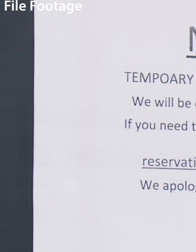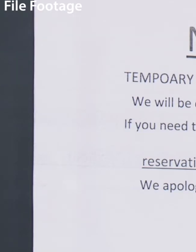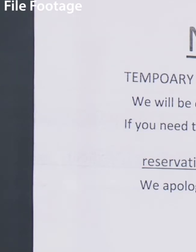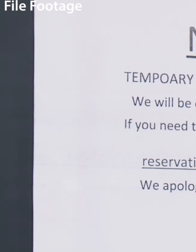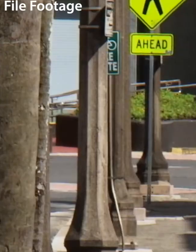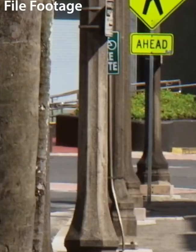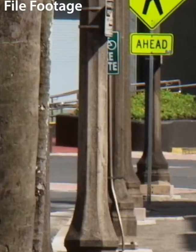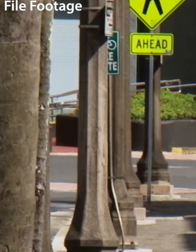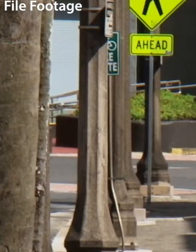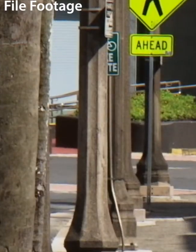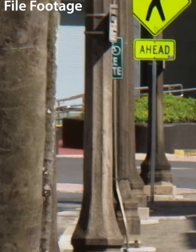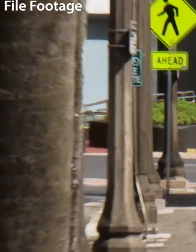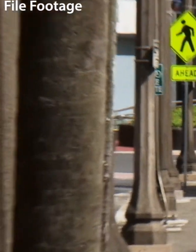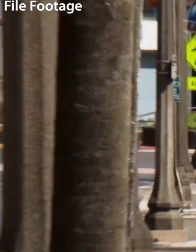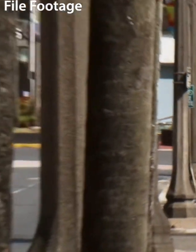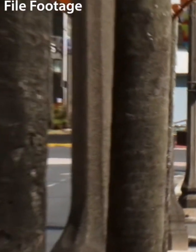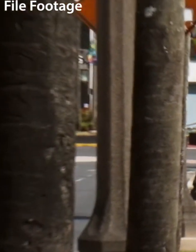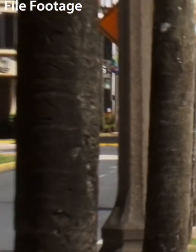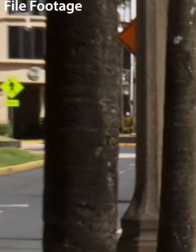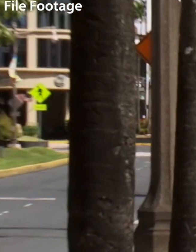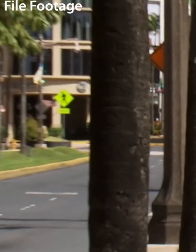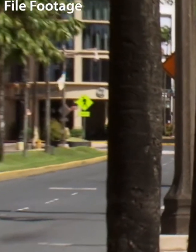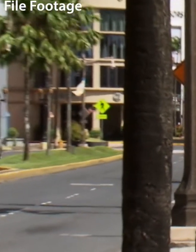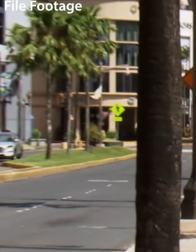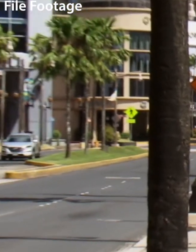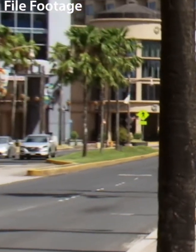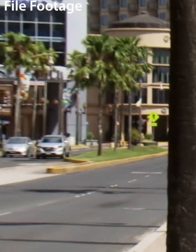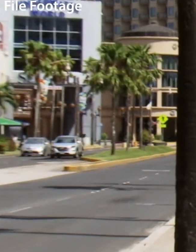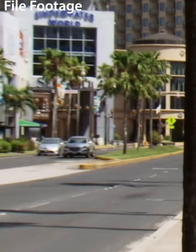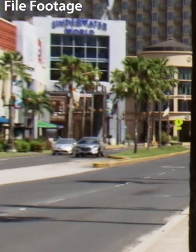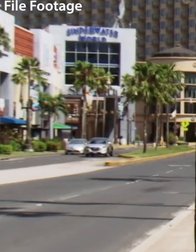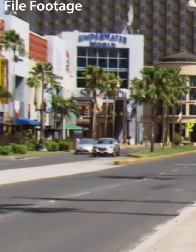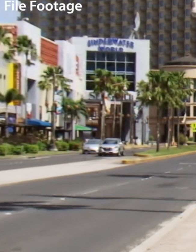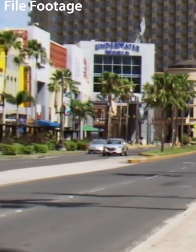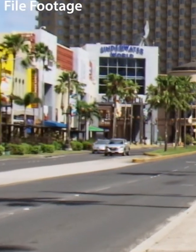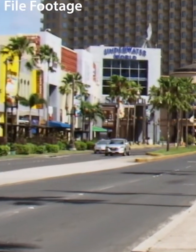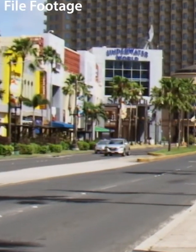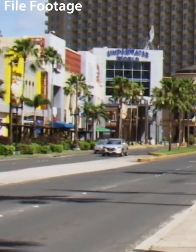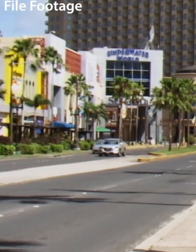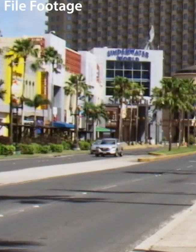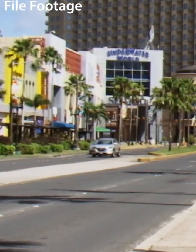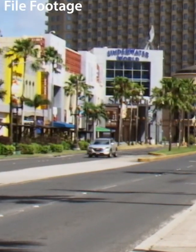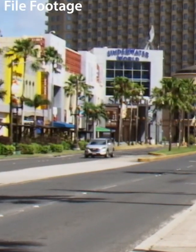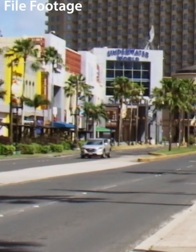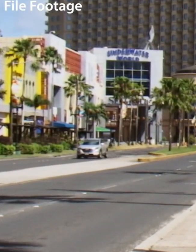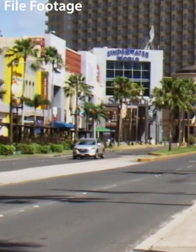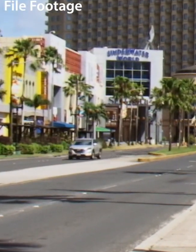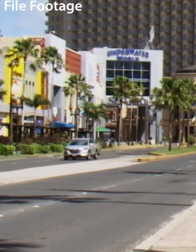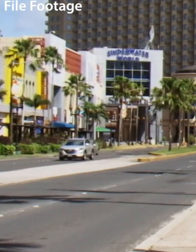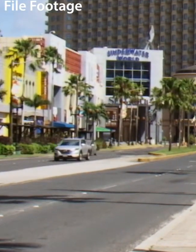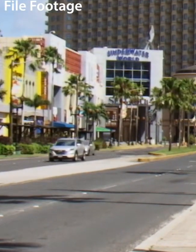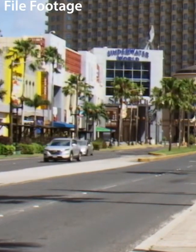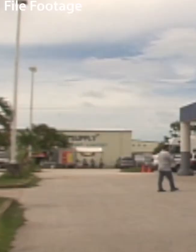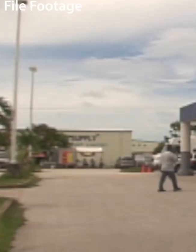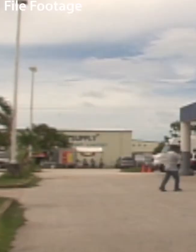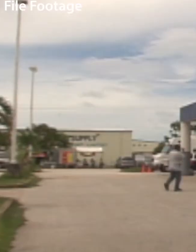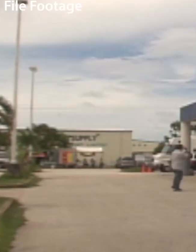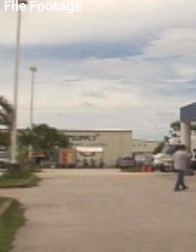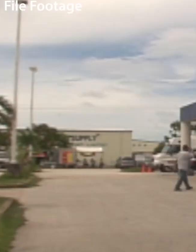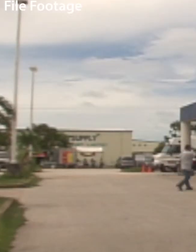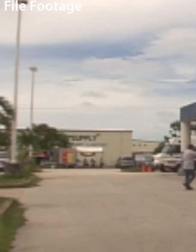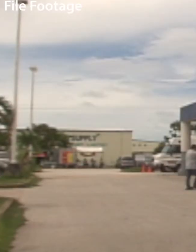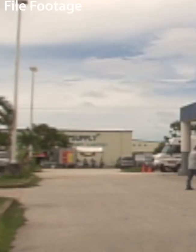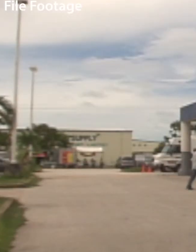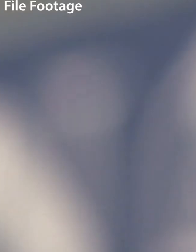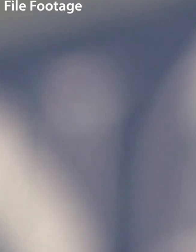island-wide shutdown and social distancing mandates remain in place until April 13th and possibly longer, island residents